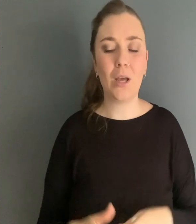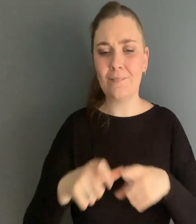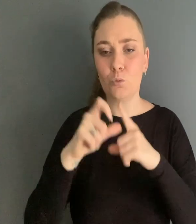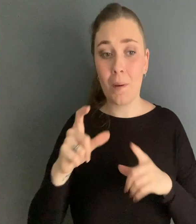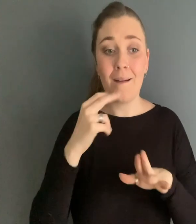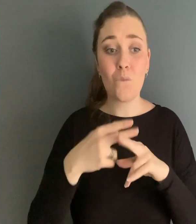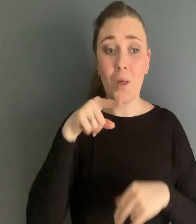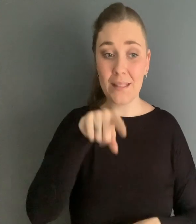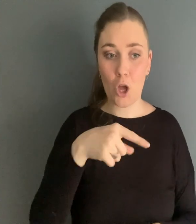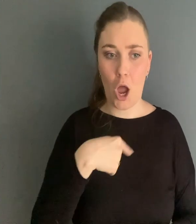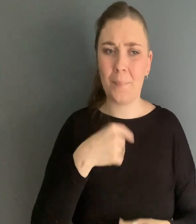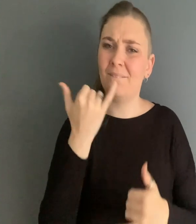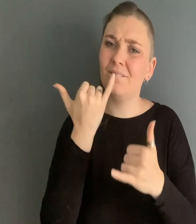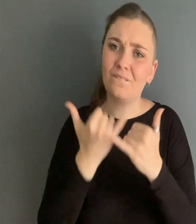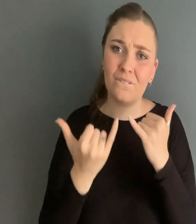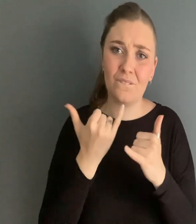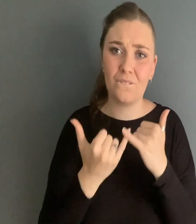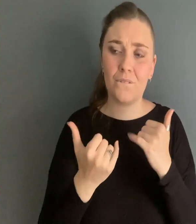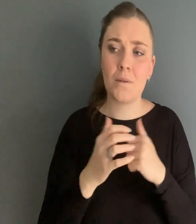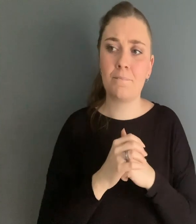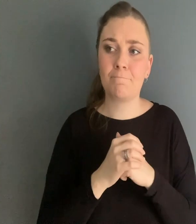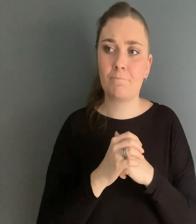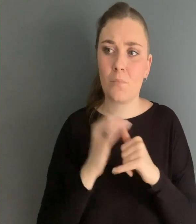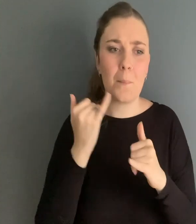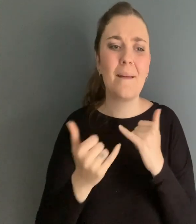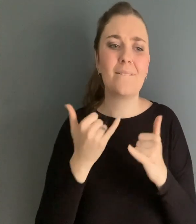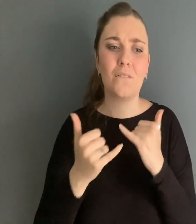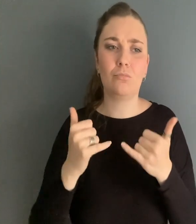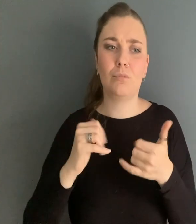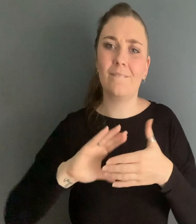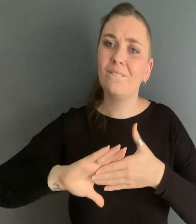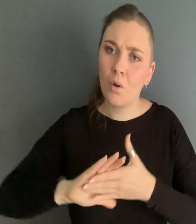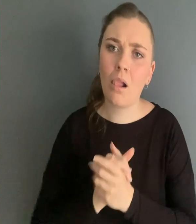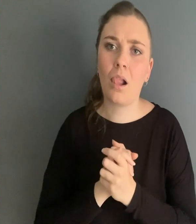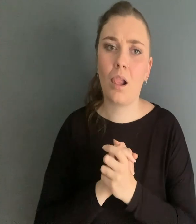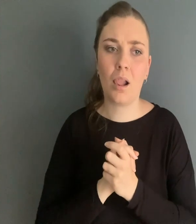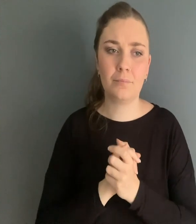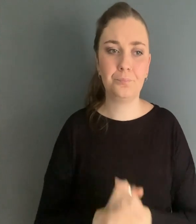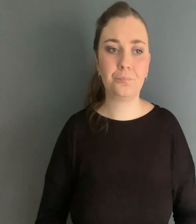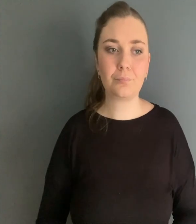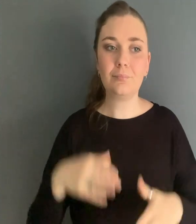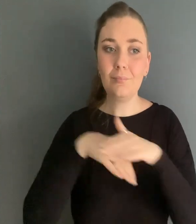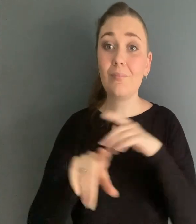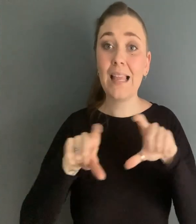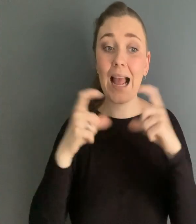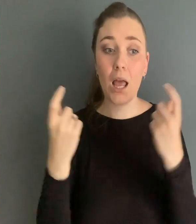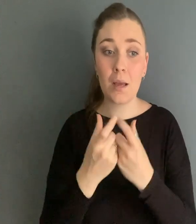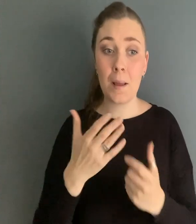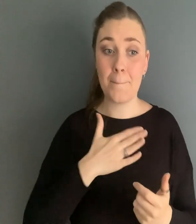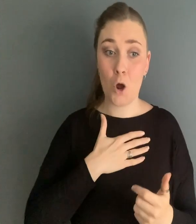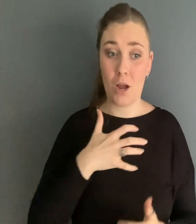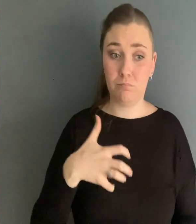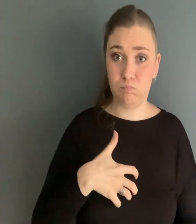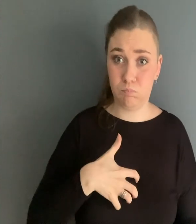and for this I am extremely grateful. Inside the classroom, my